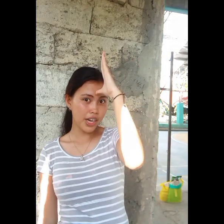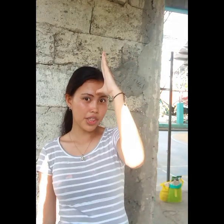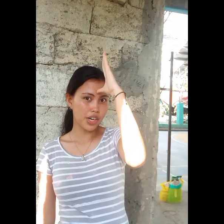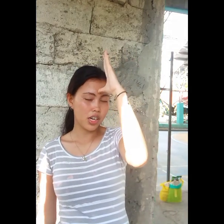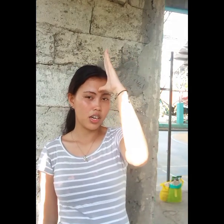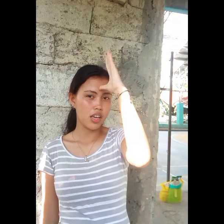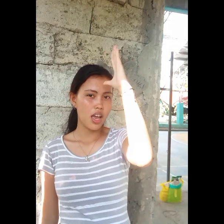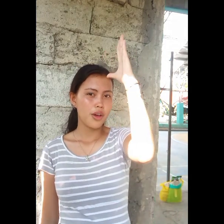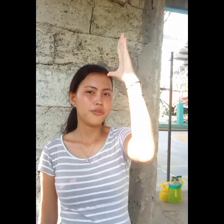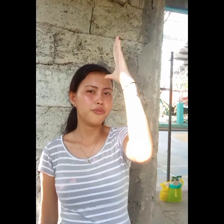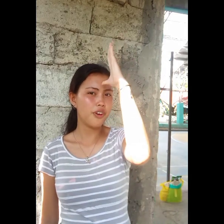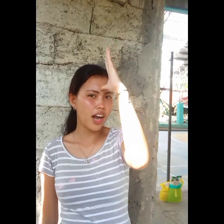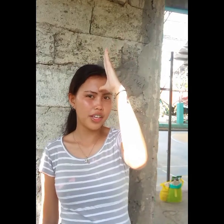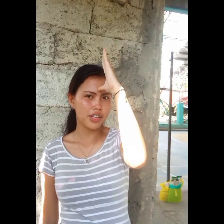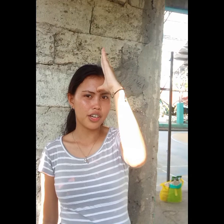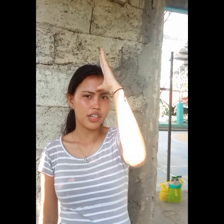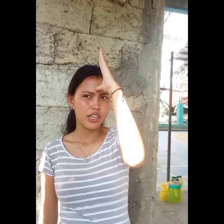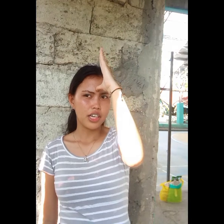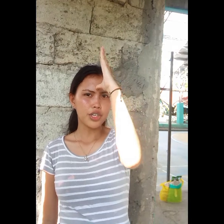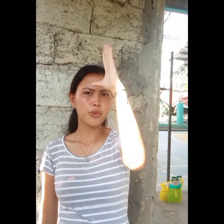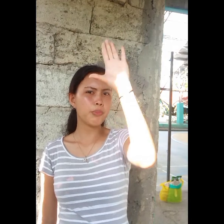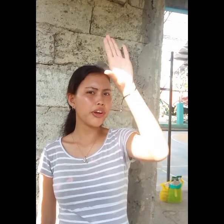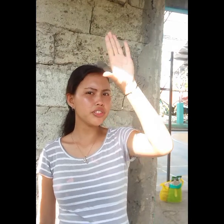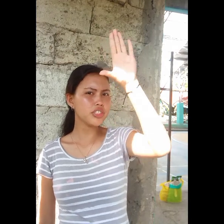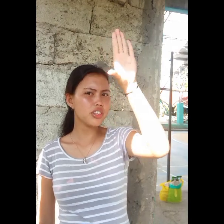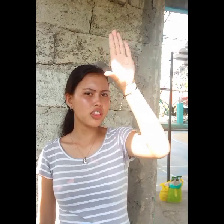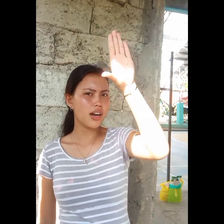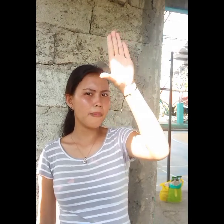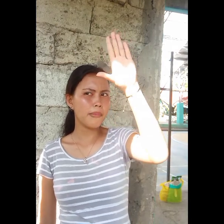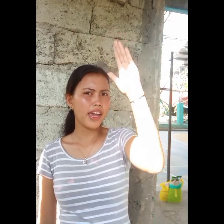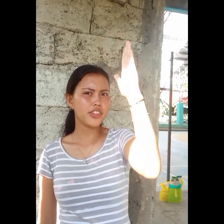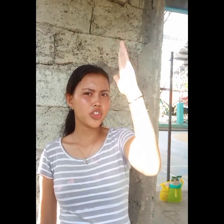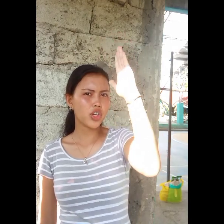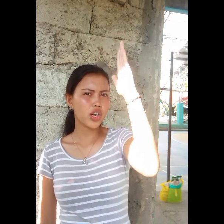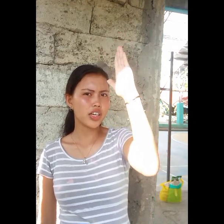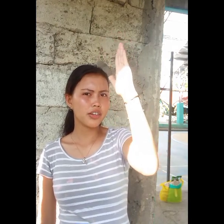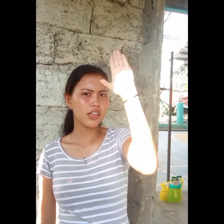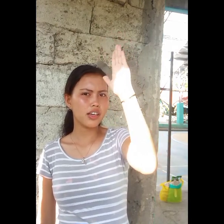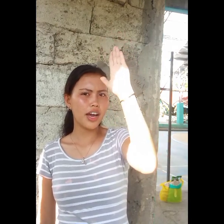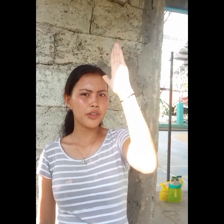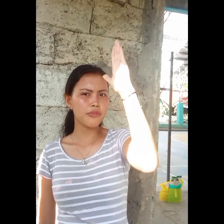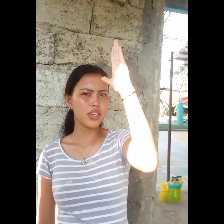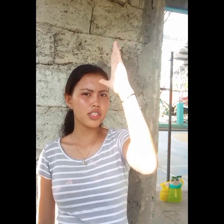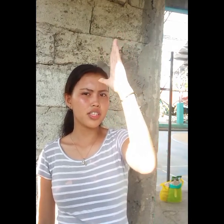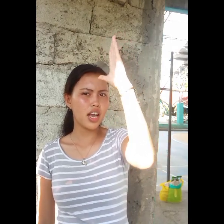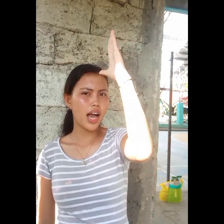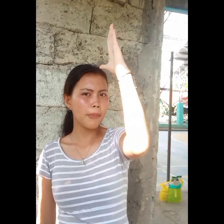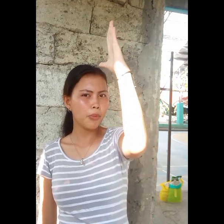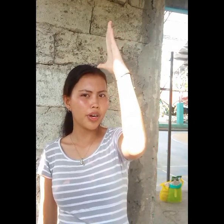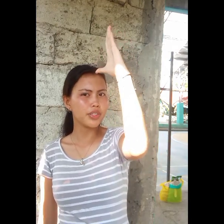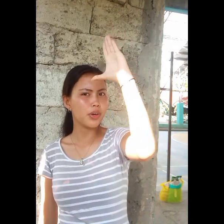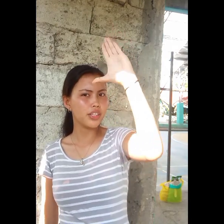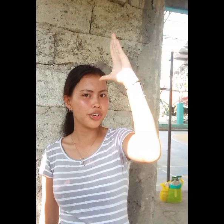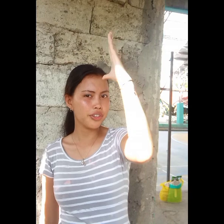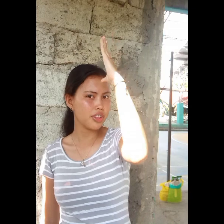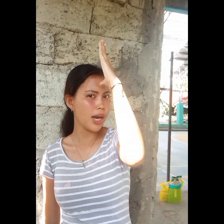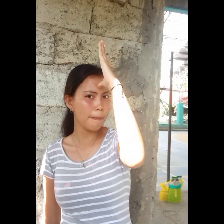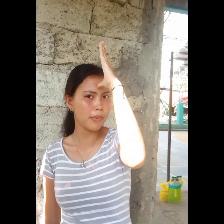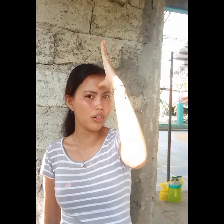father. Father. You point your thumb and your other fingers upward while your thumb on